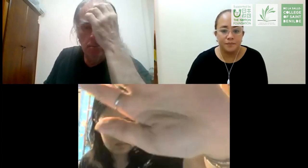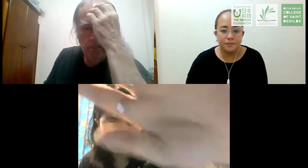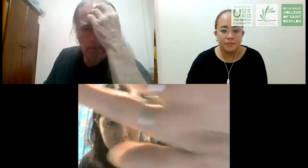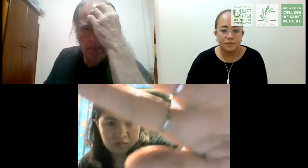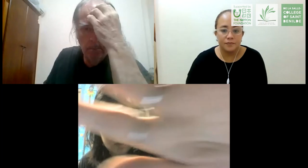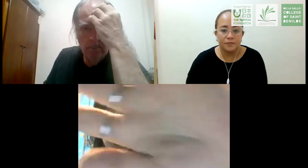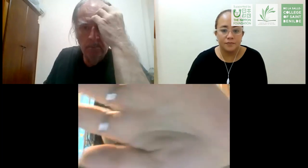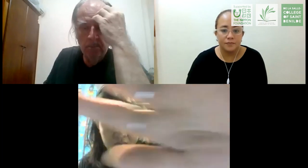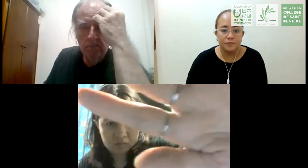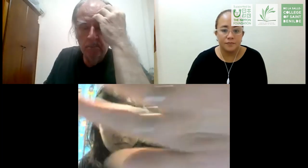Um,